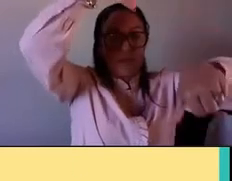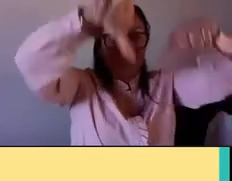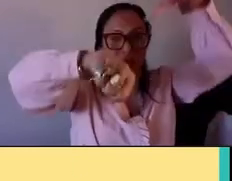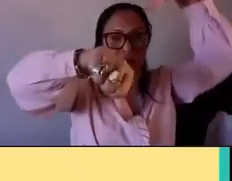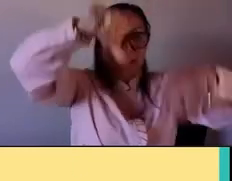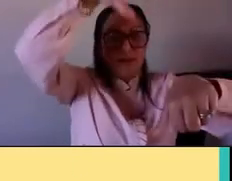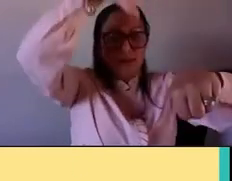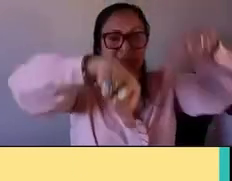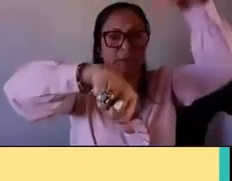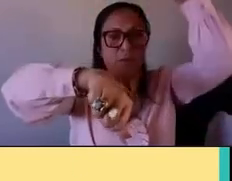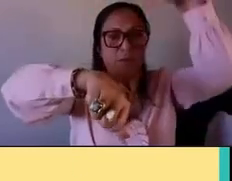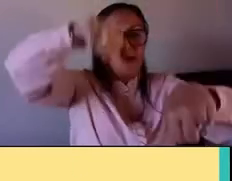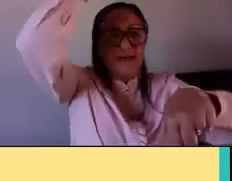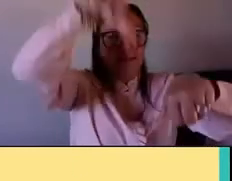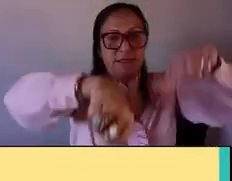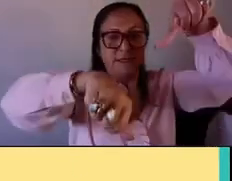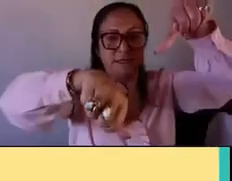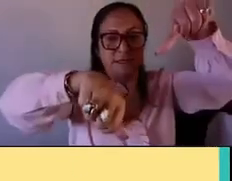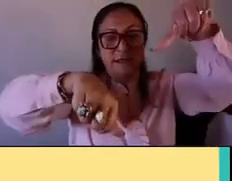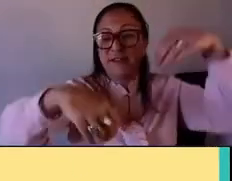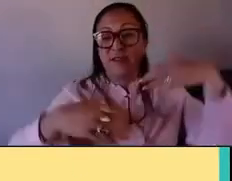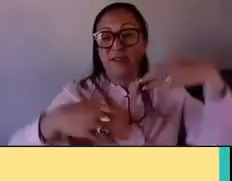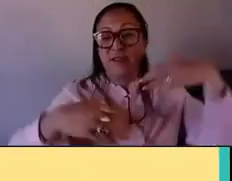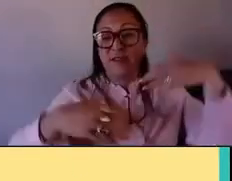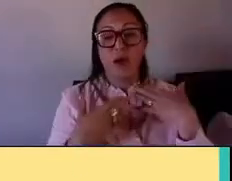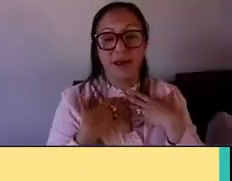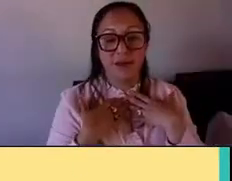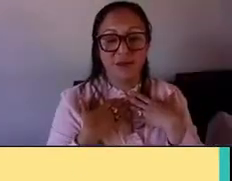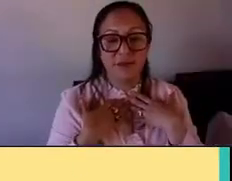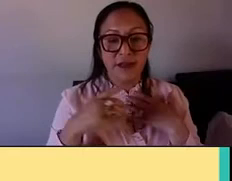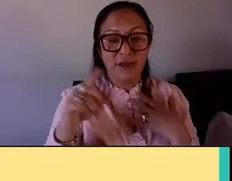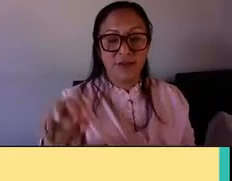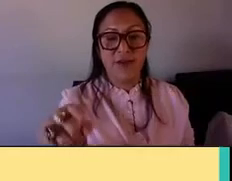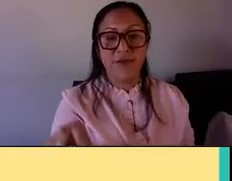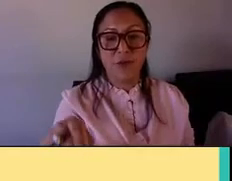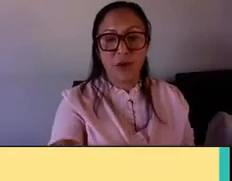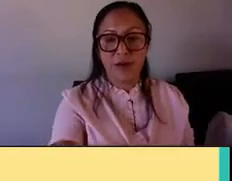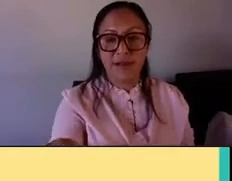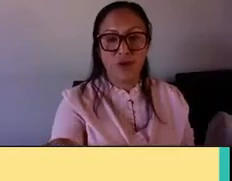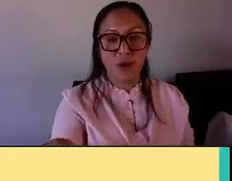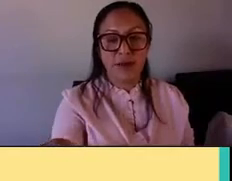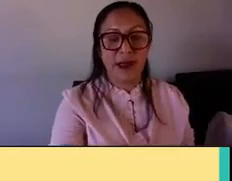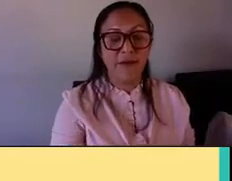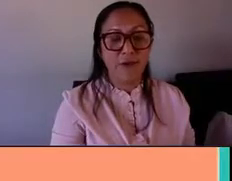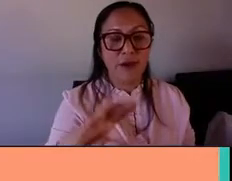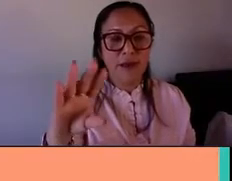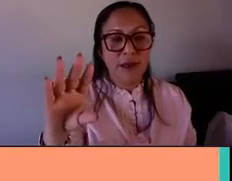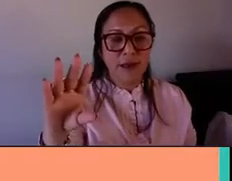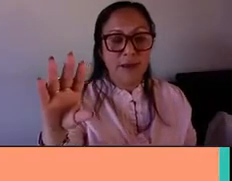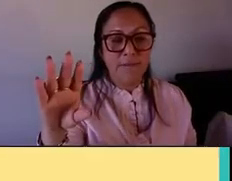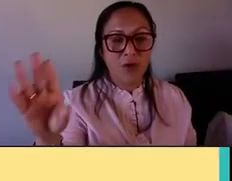thumbs hitting the table. Puzzle. That's the one I use. There's a different one in this one, and